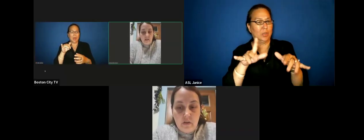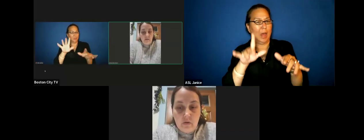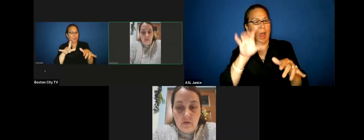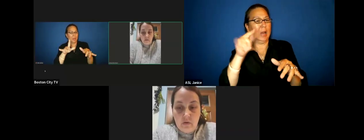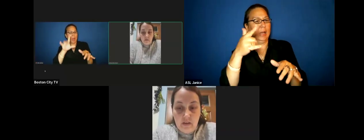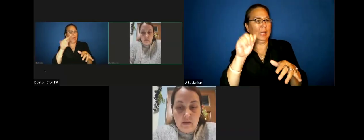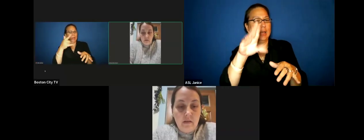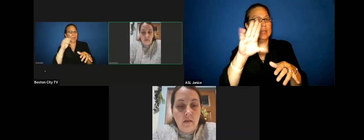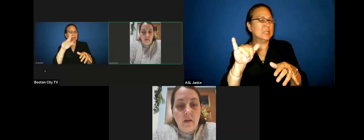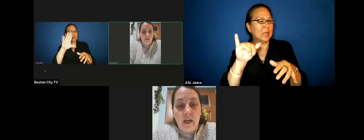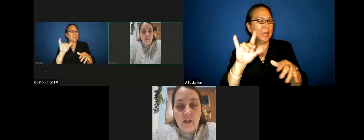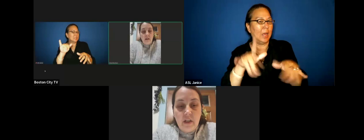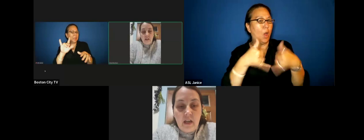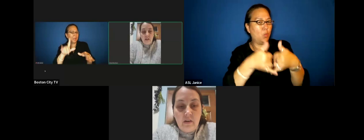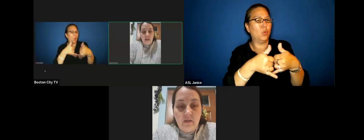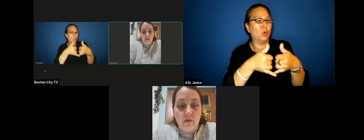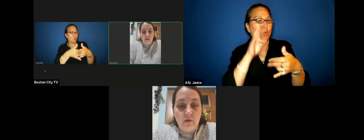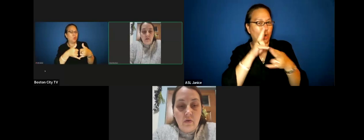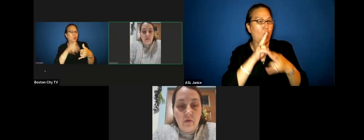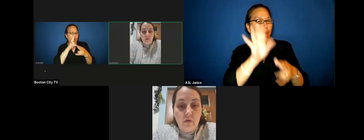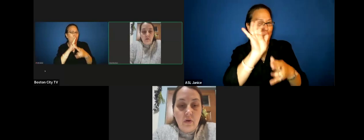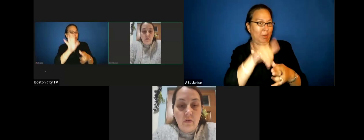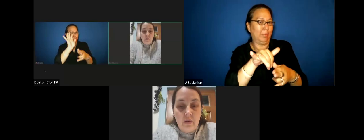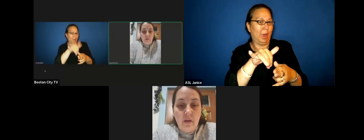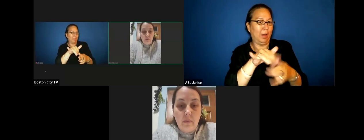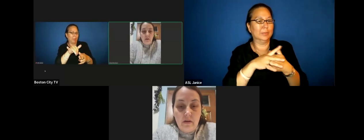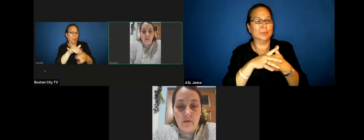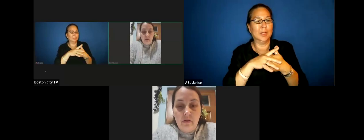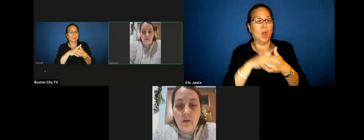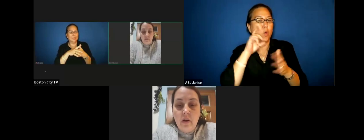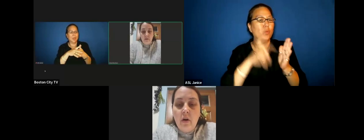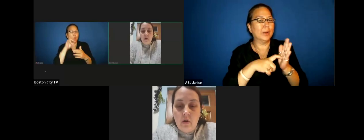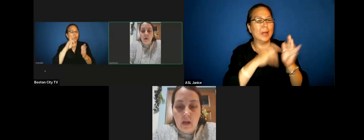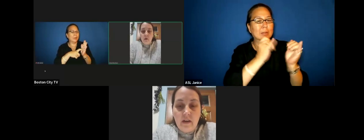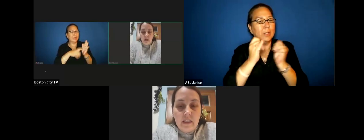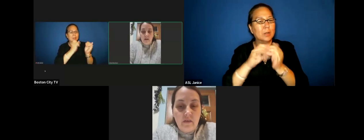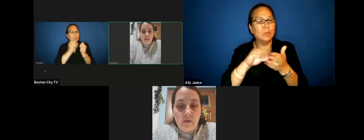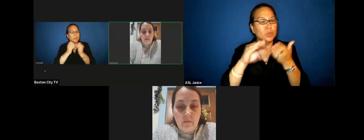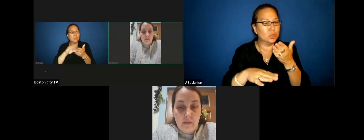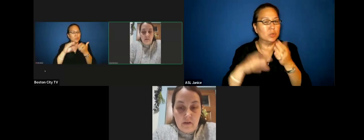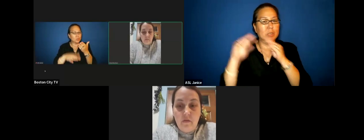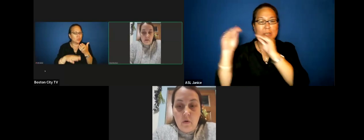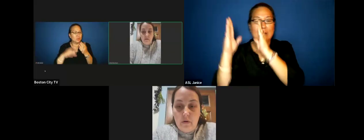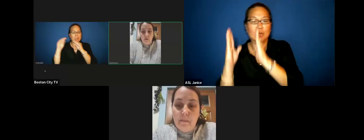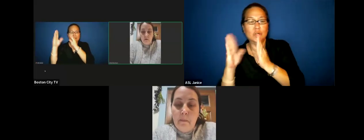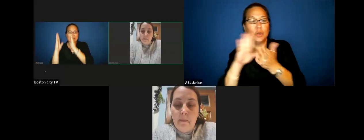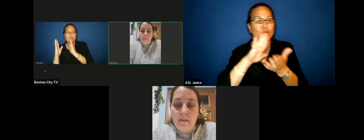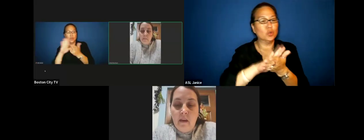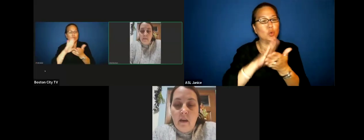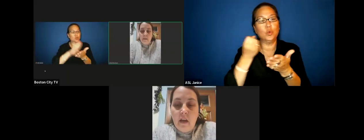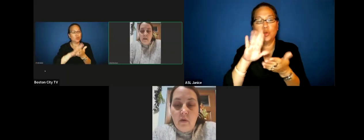recognizing individual students, educators, schools, or community partners who carry Deborah's spirit